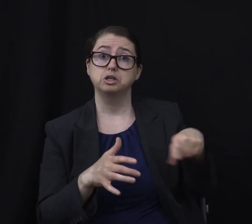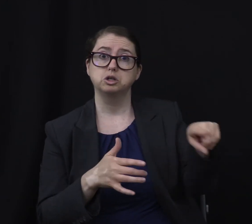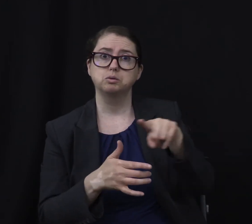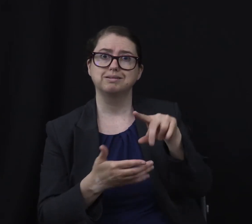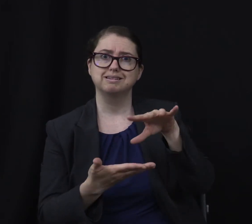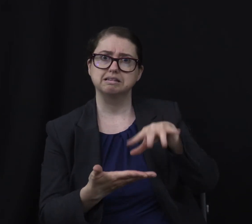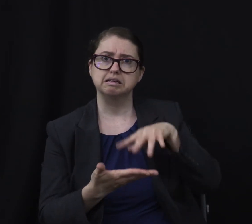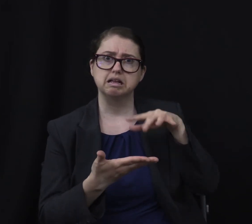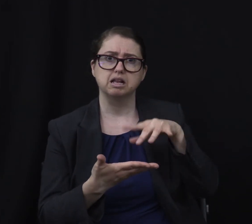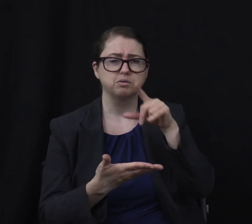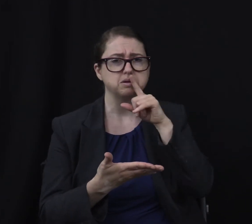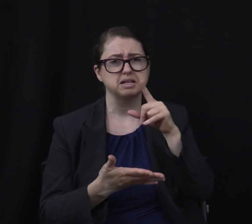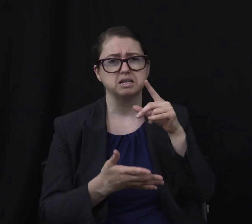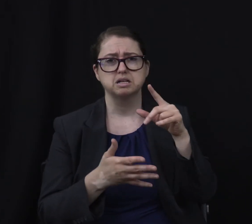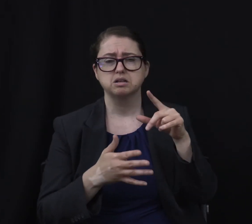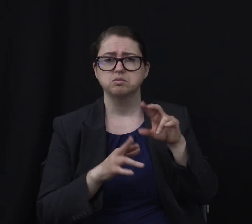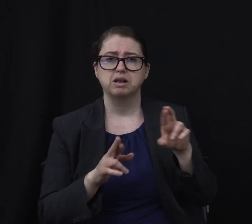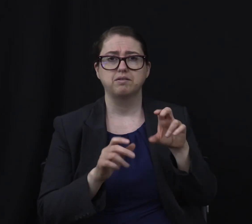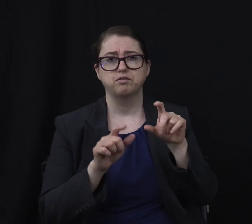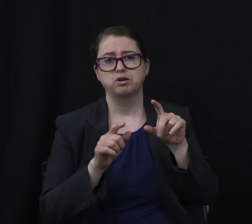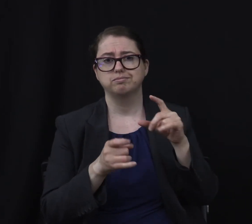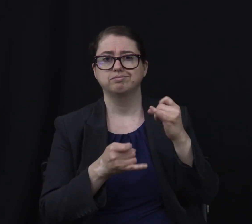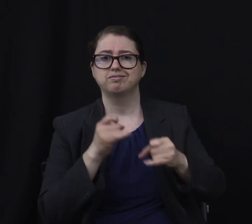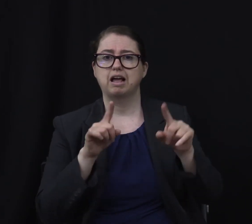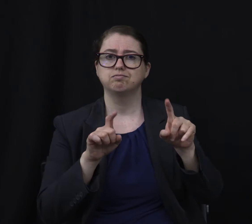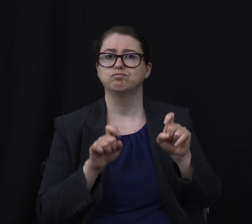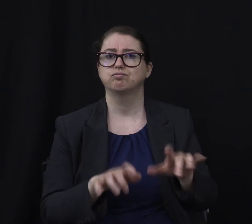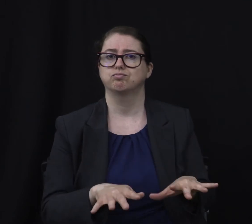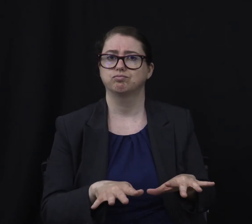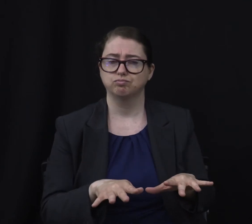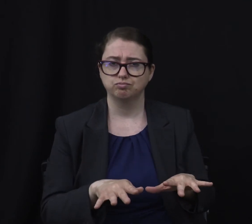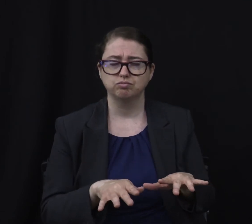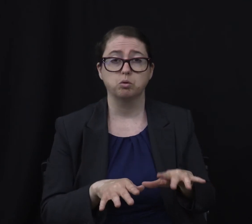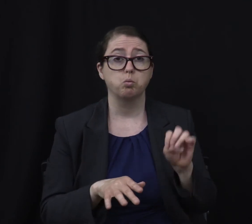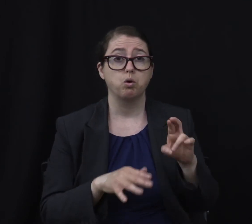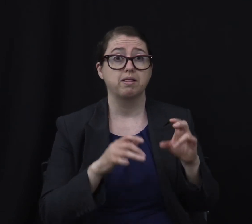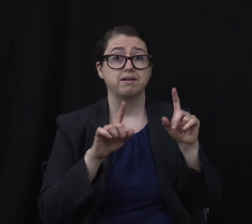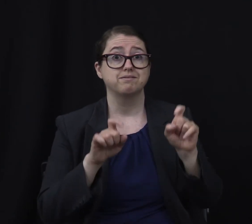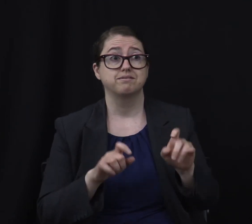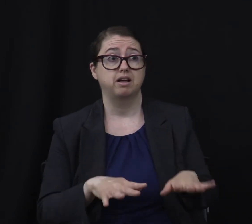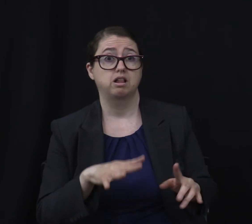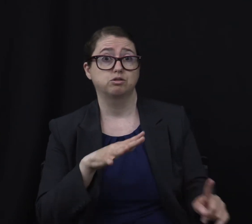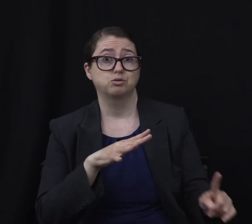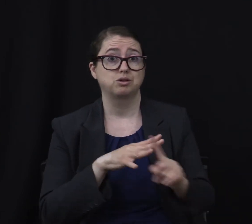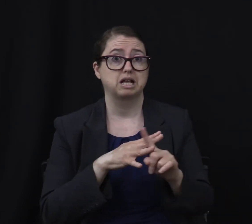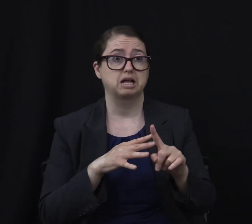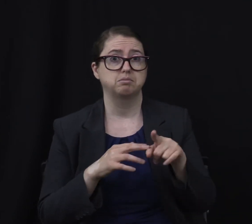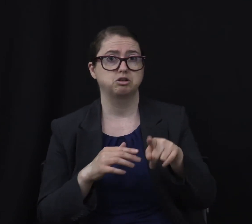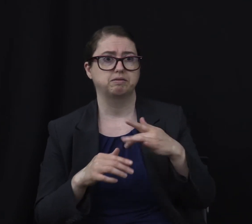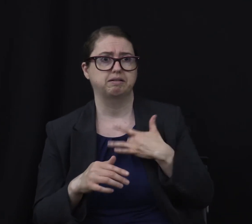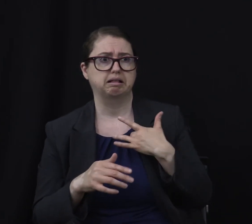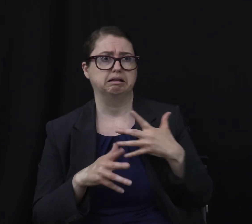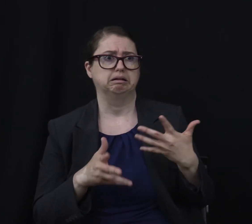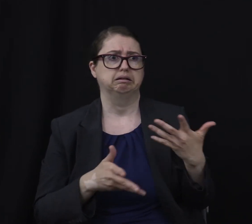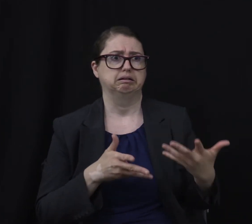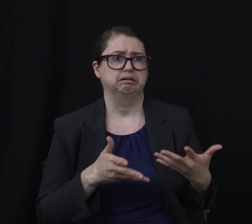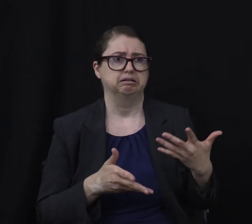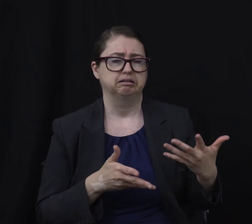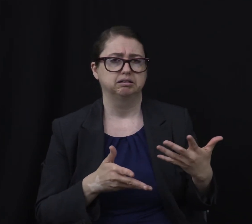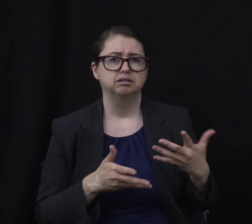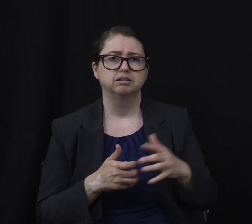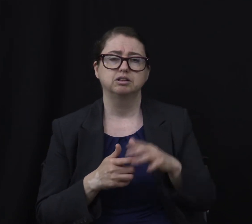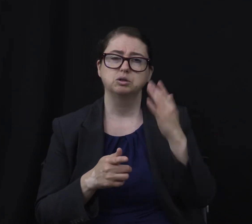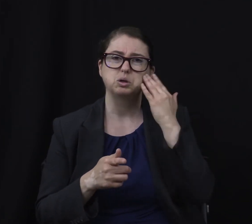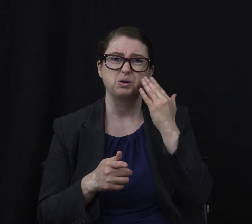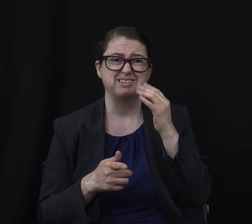final, or rather, this is what usually happens. The final just shows up, and you're like, oh. And in the meantime, you know, you haven't really studied,